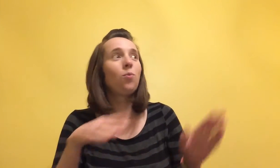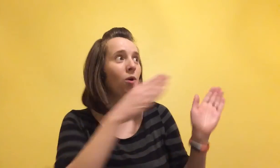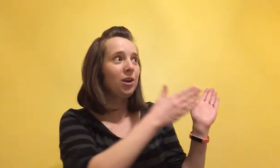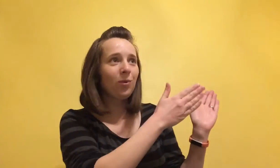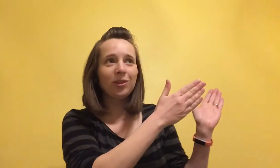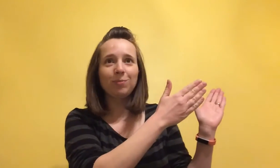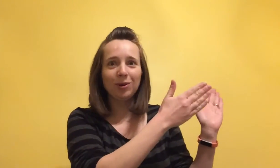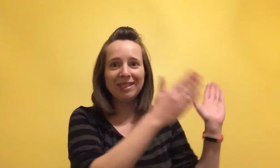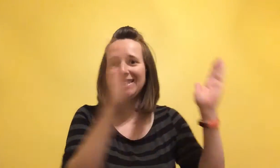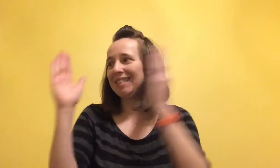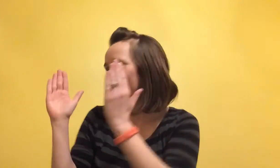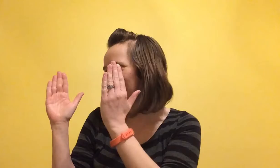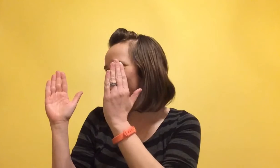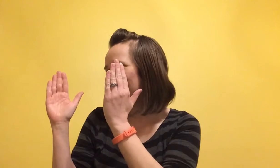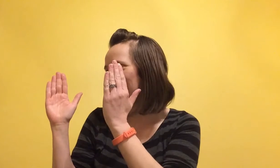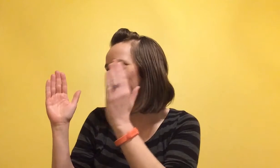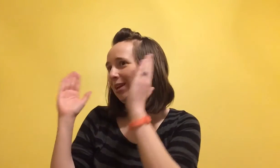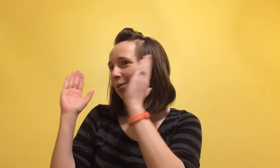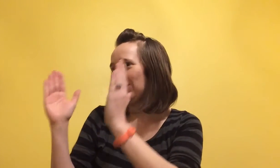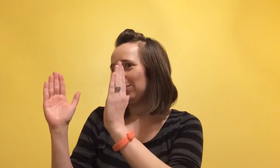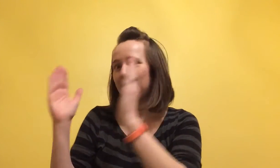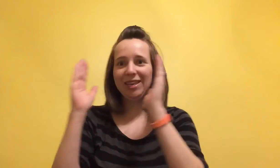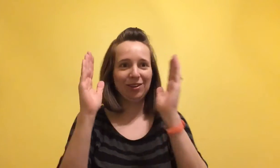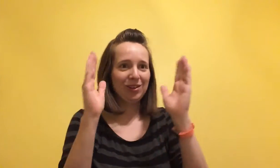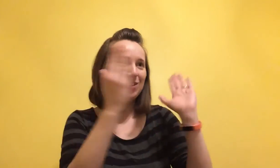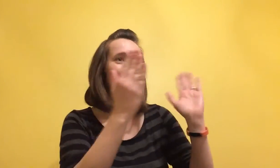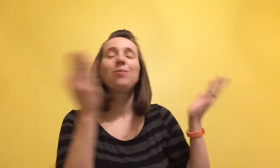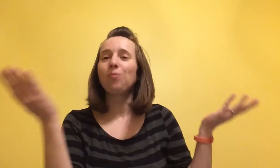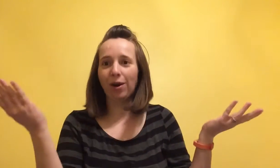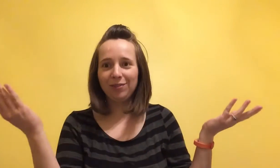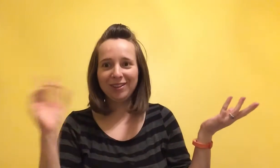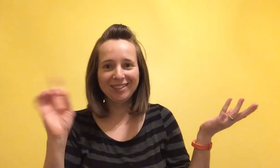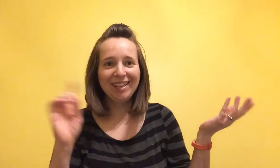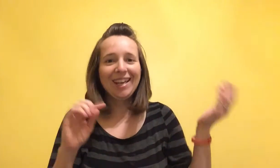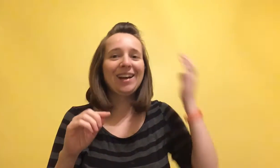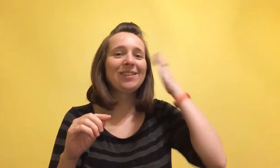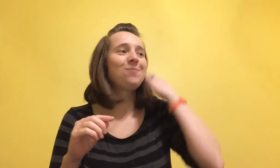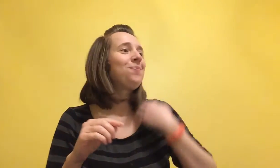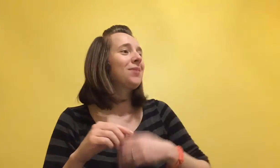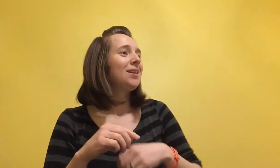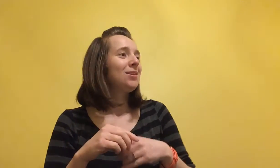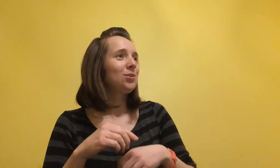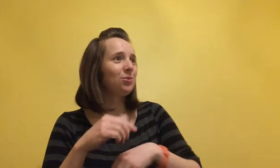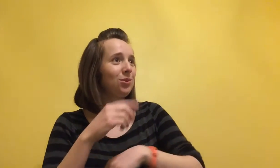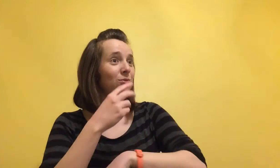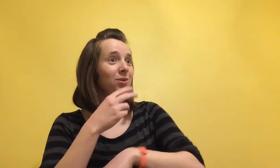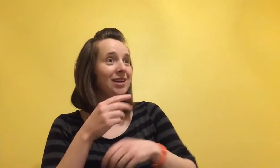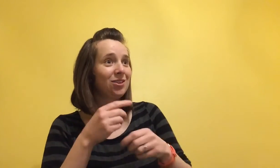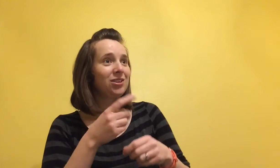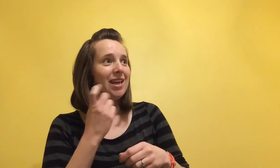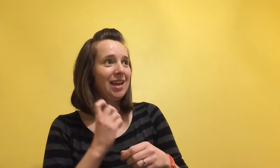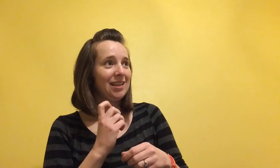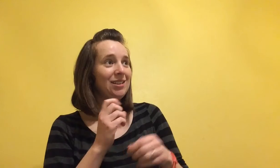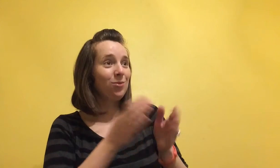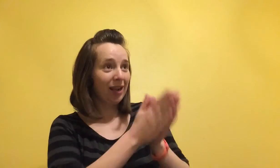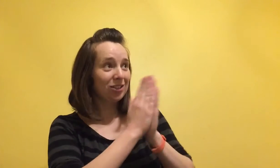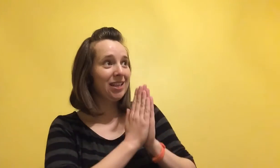where you want the person's attention to go, whether it be here, wherever. So you would actually